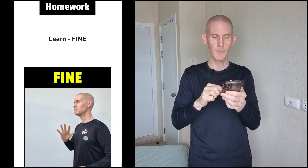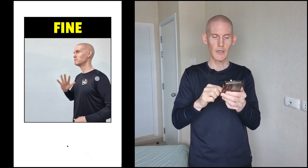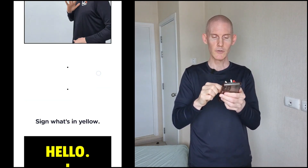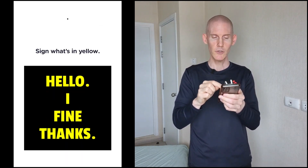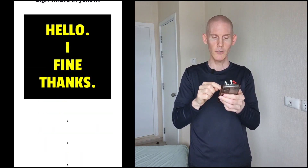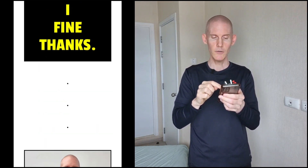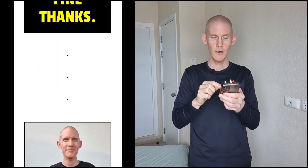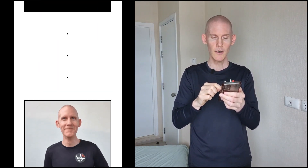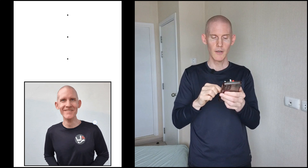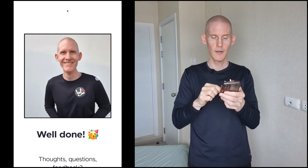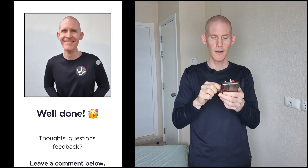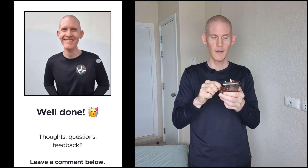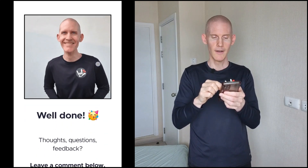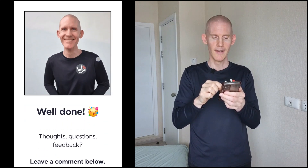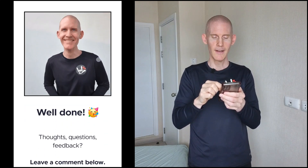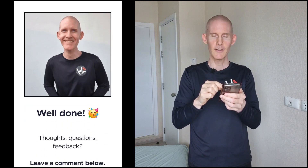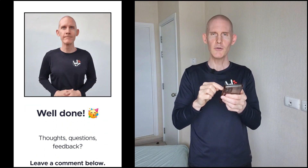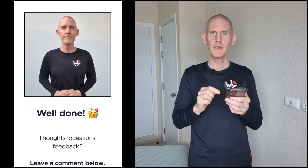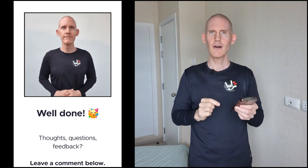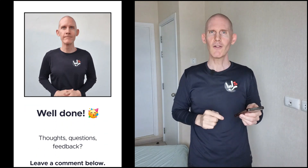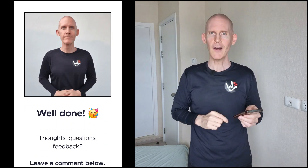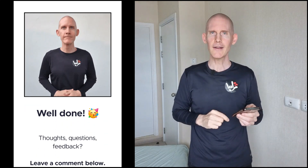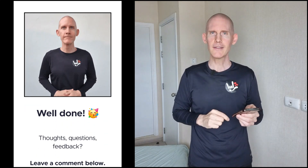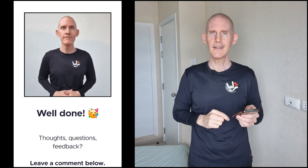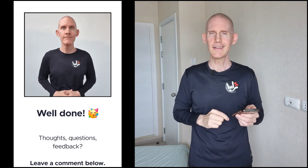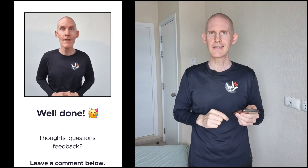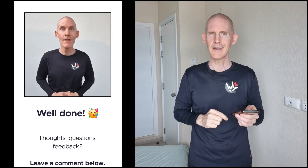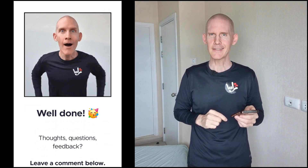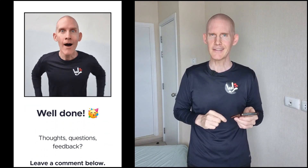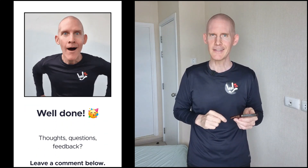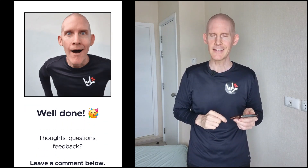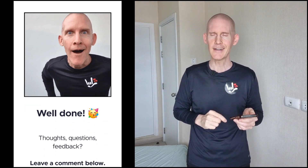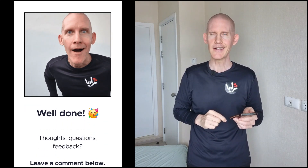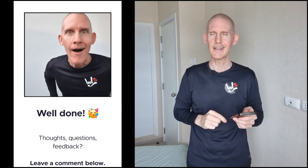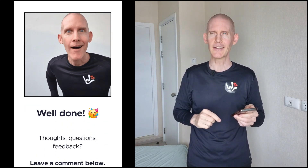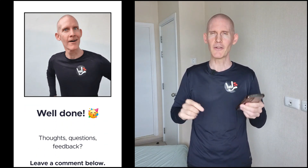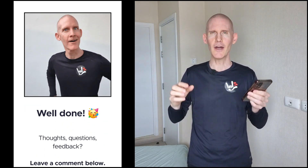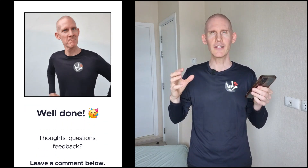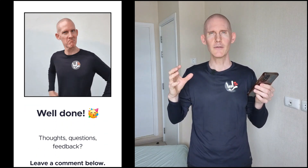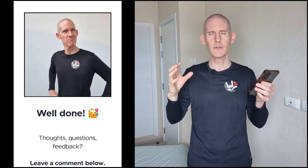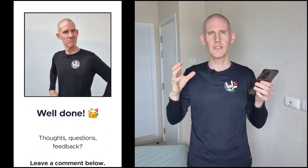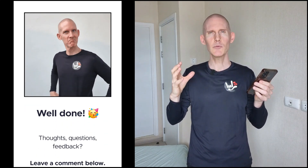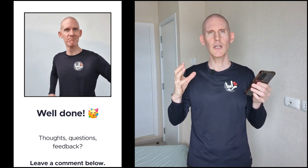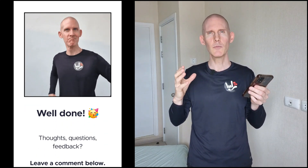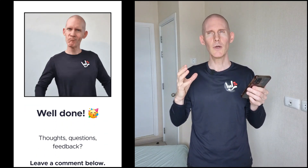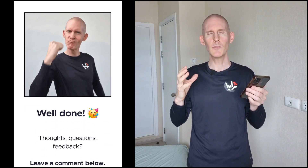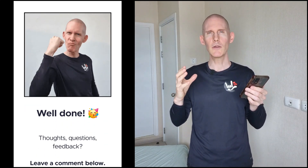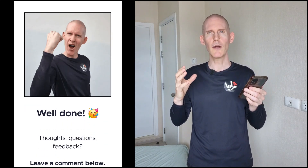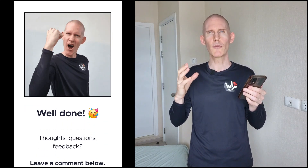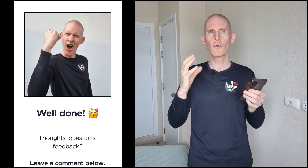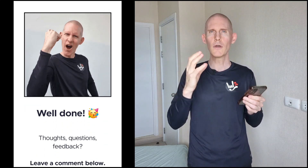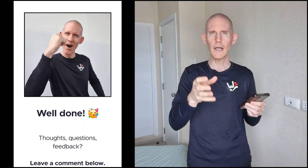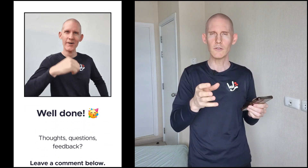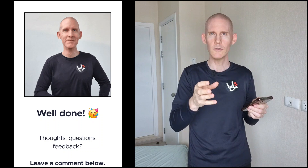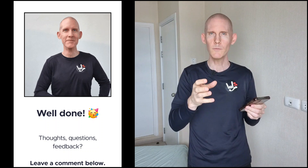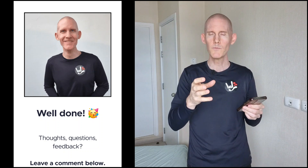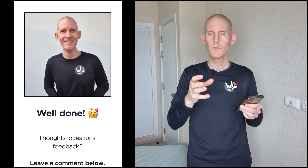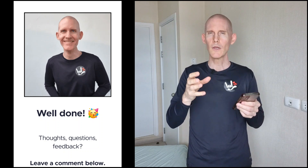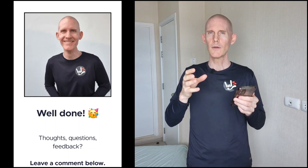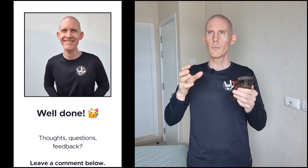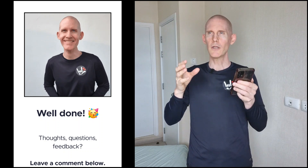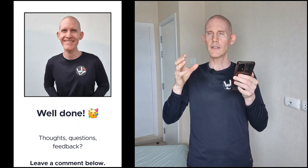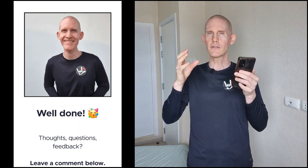there. So you did a lot in this lesson, all right? It's a lot, seems like it might be a lot thrown at